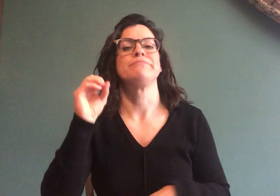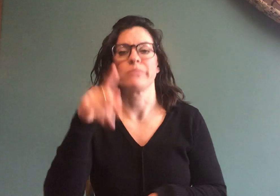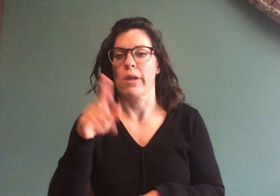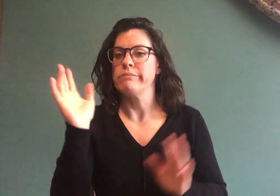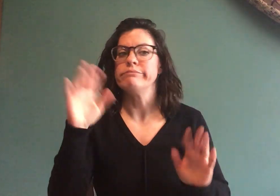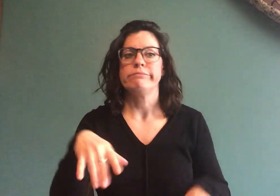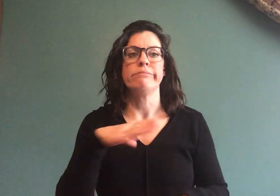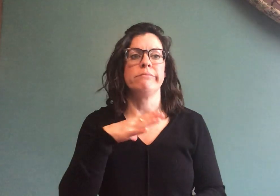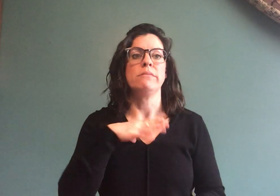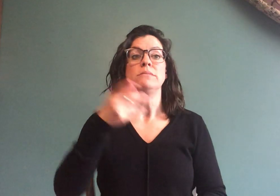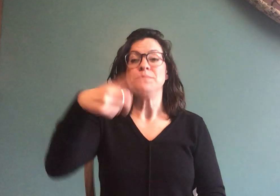test on